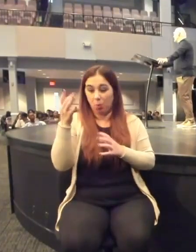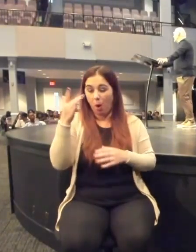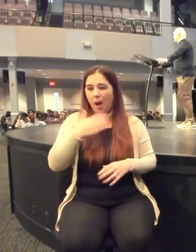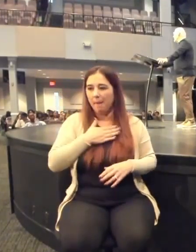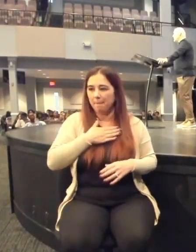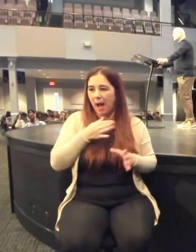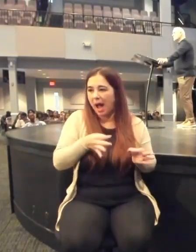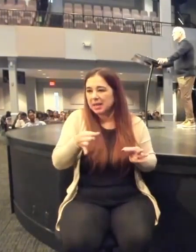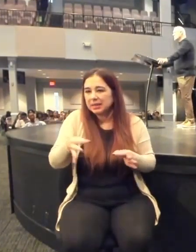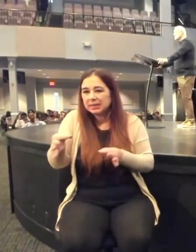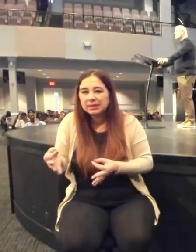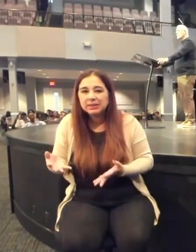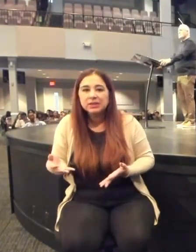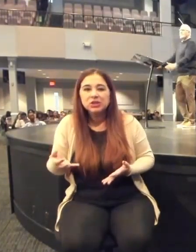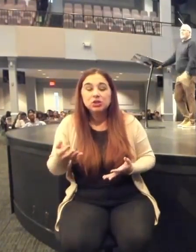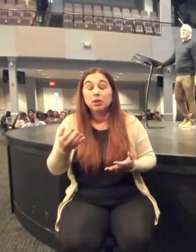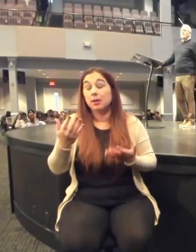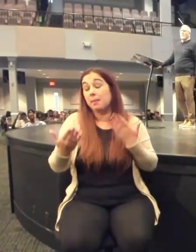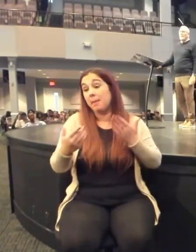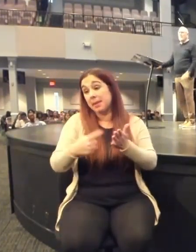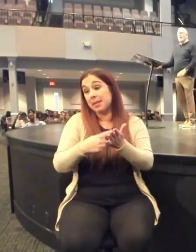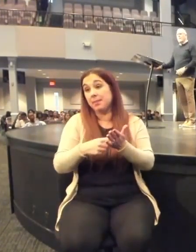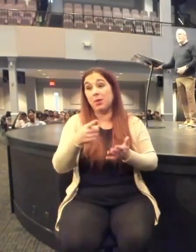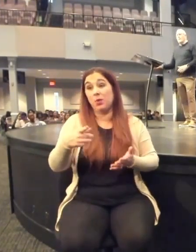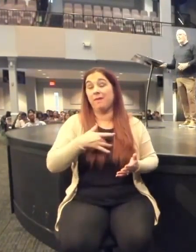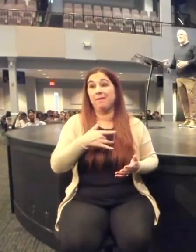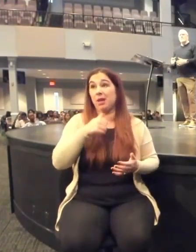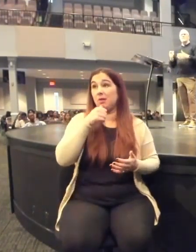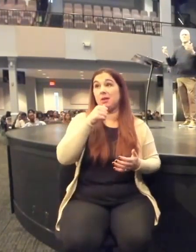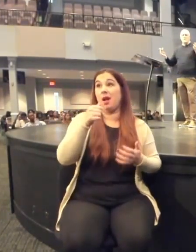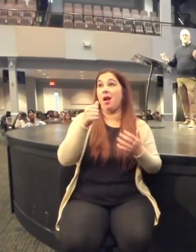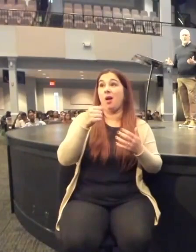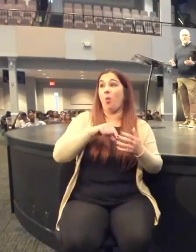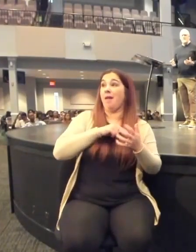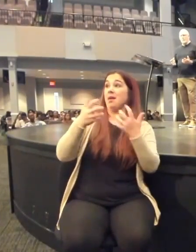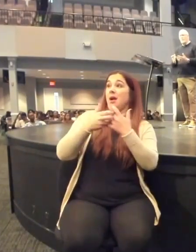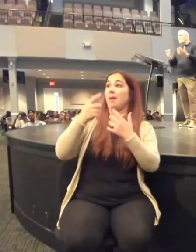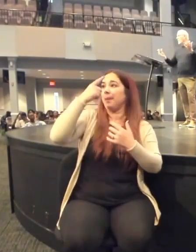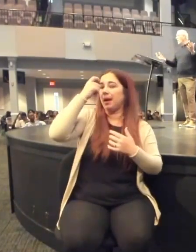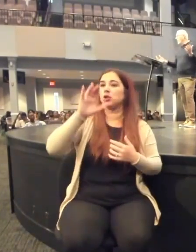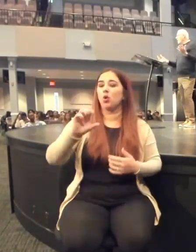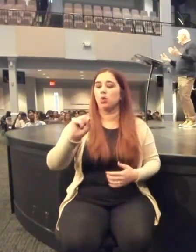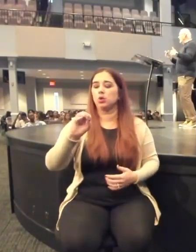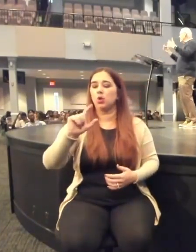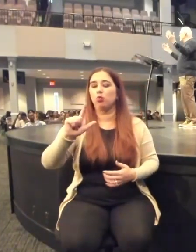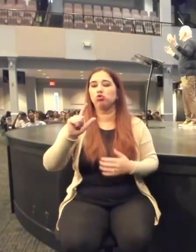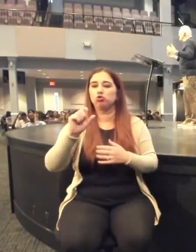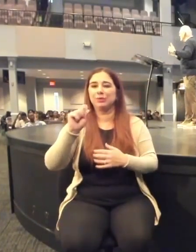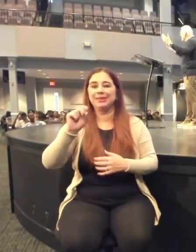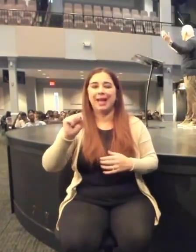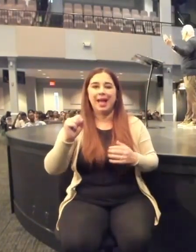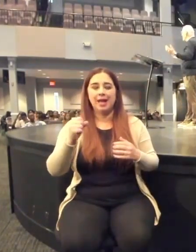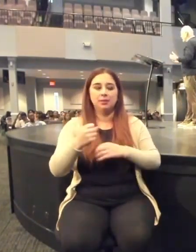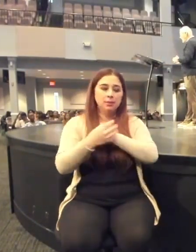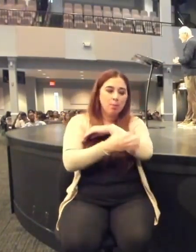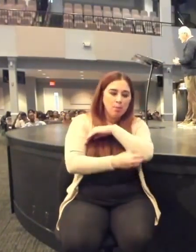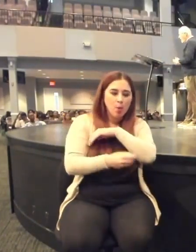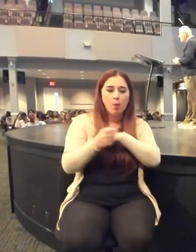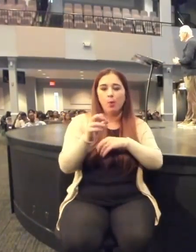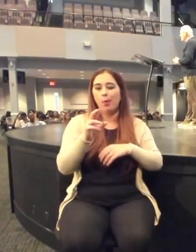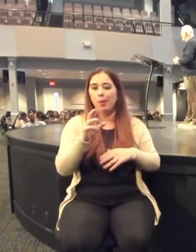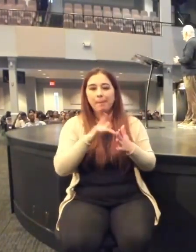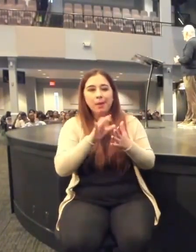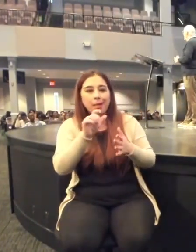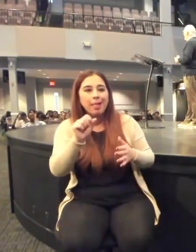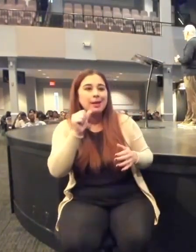And maybe sometimes you're feeling disqualified by your social status, by where you are in the social structure of the world